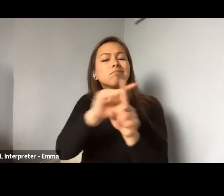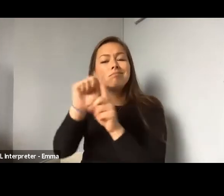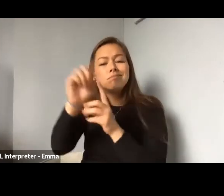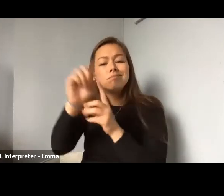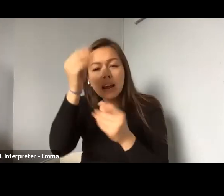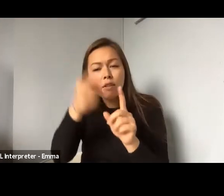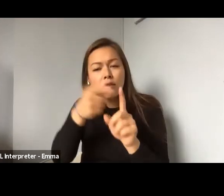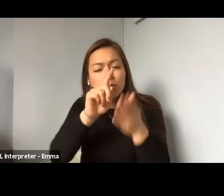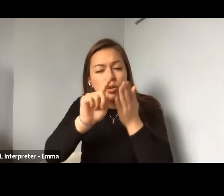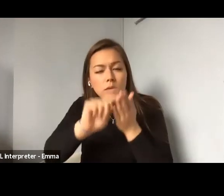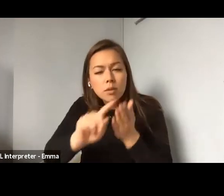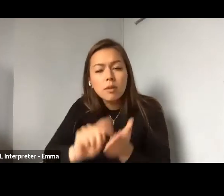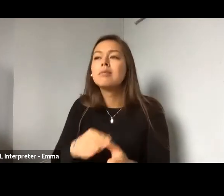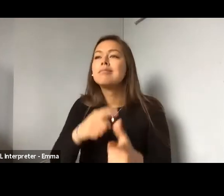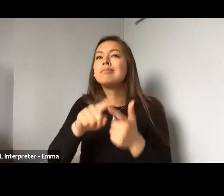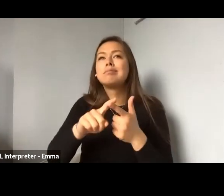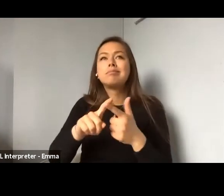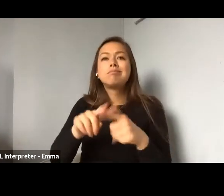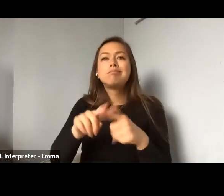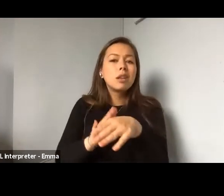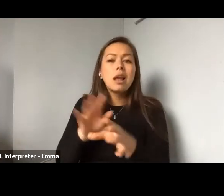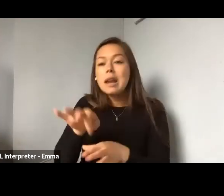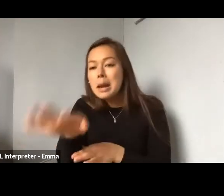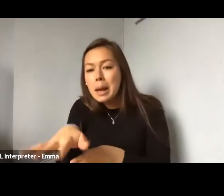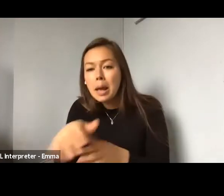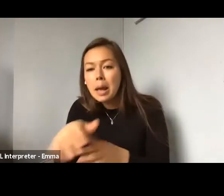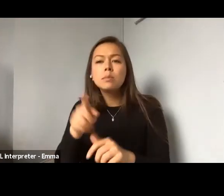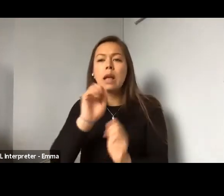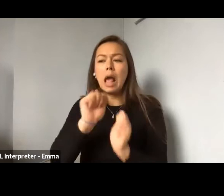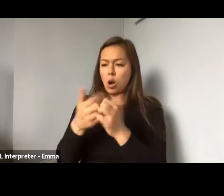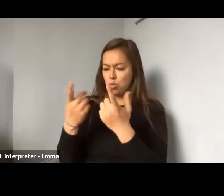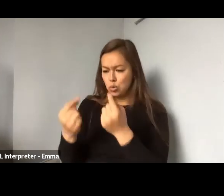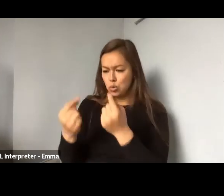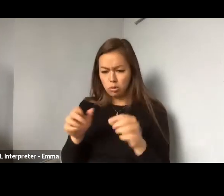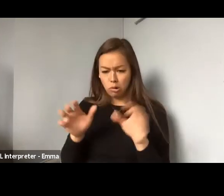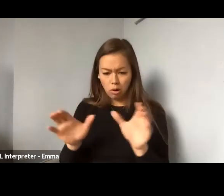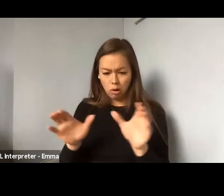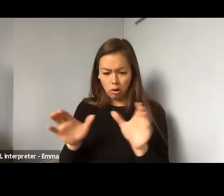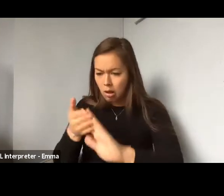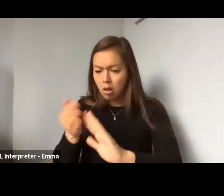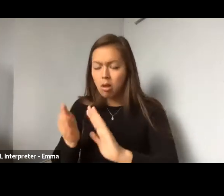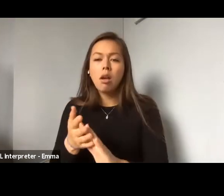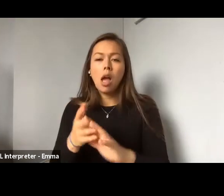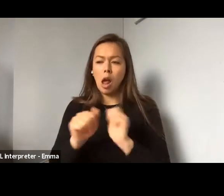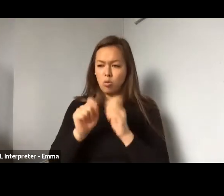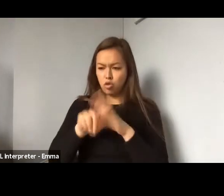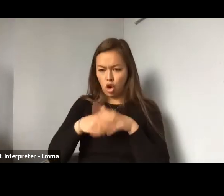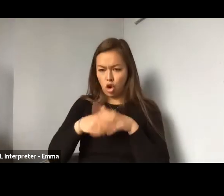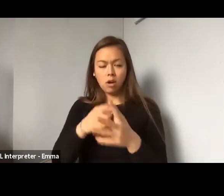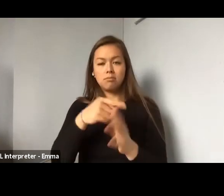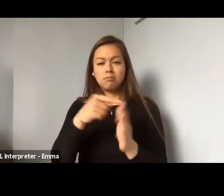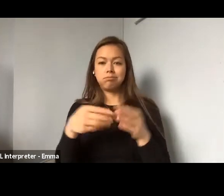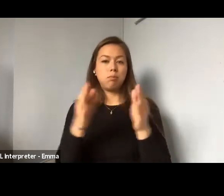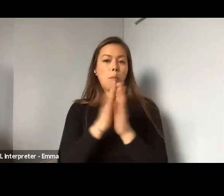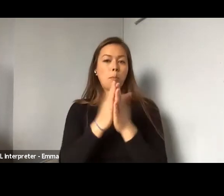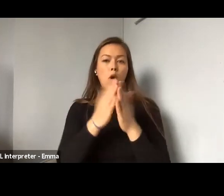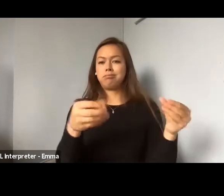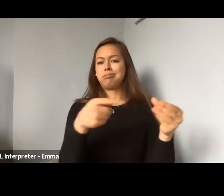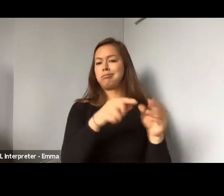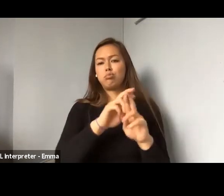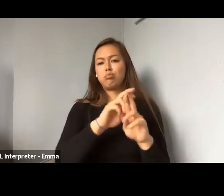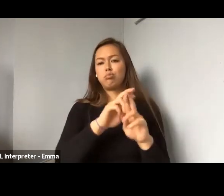the agendas, etc., and all useful information to get the participants started. We had over 50 people sign up.